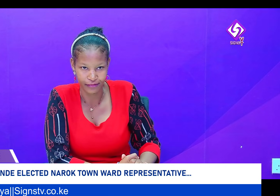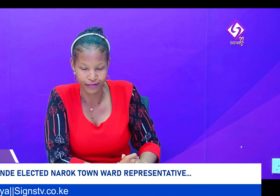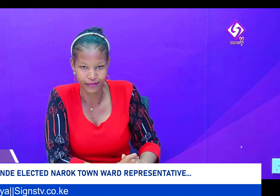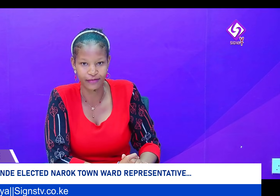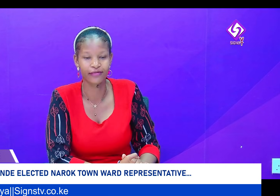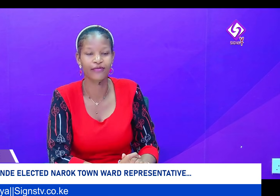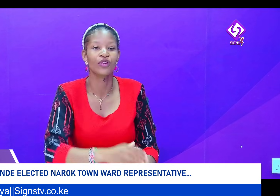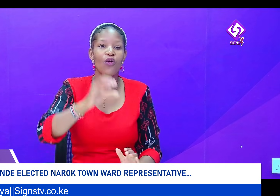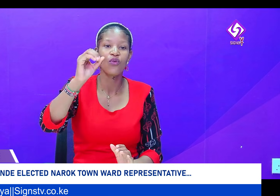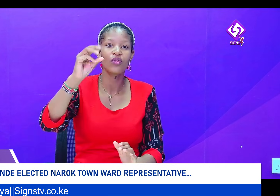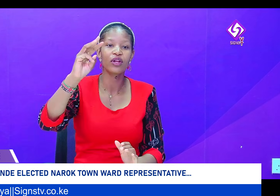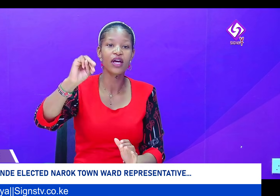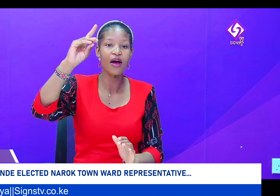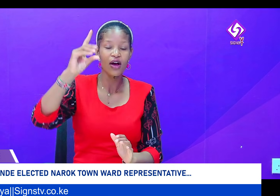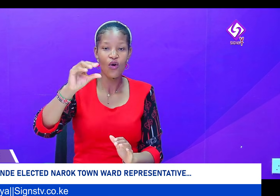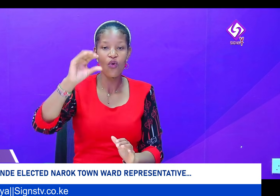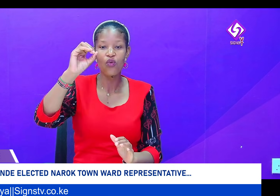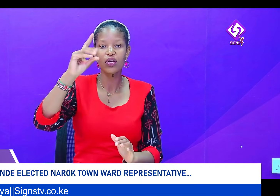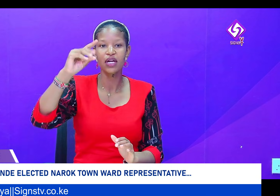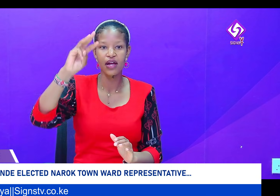Moving on,